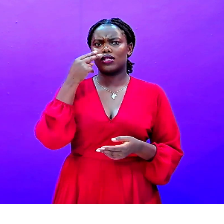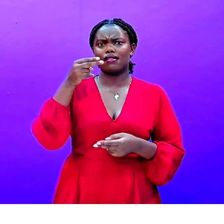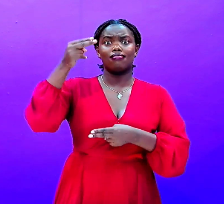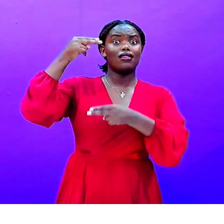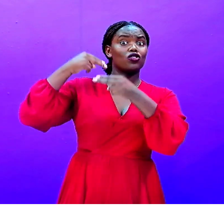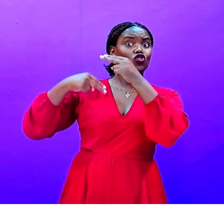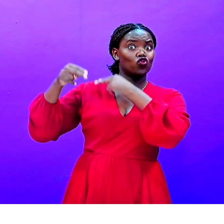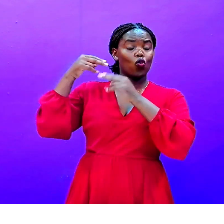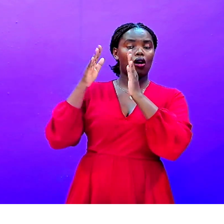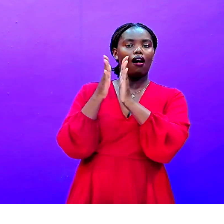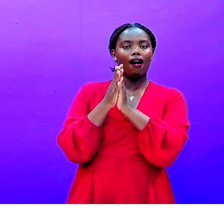He also